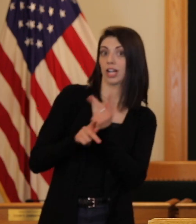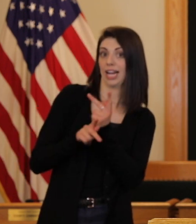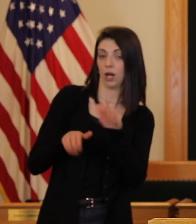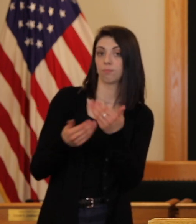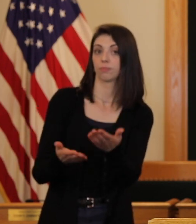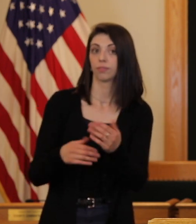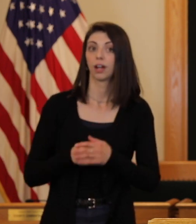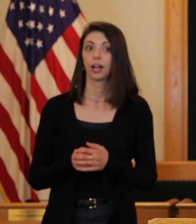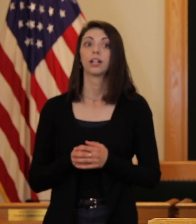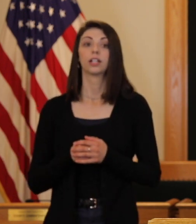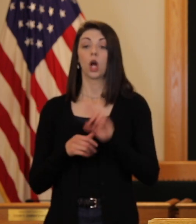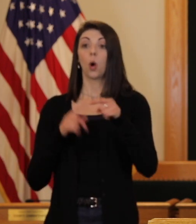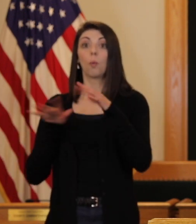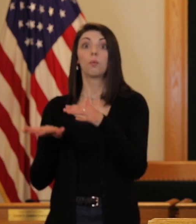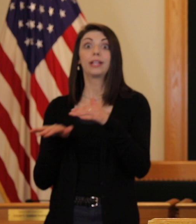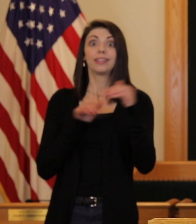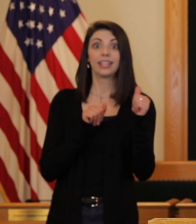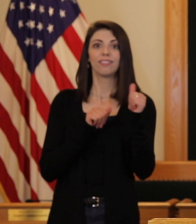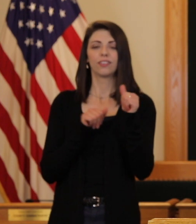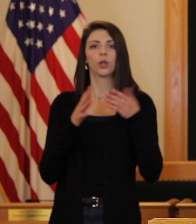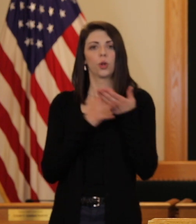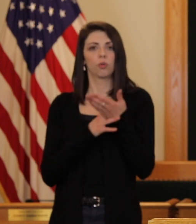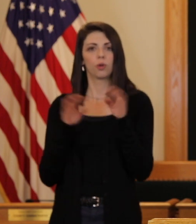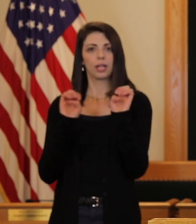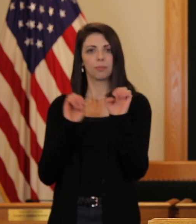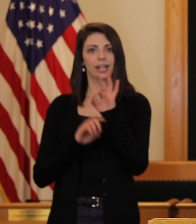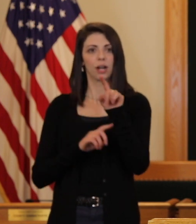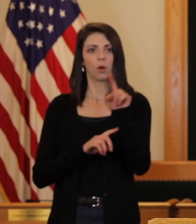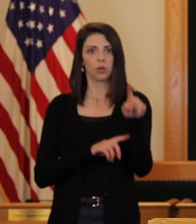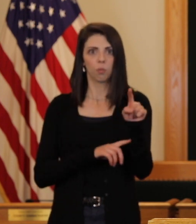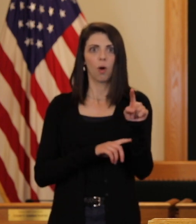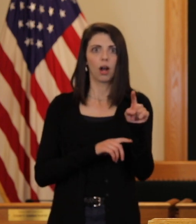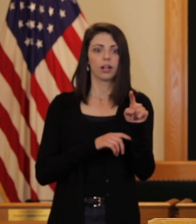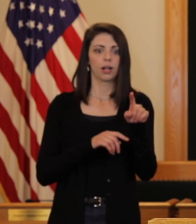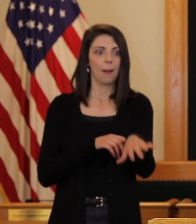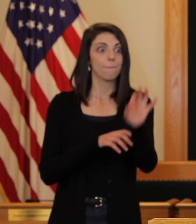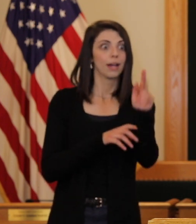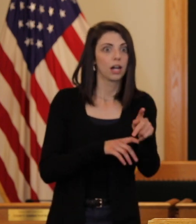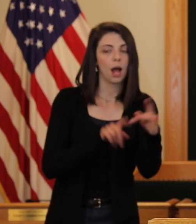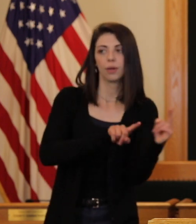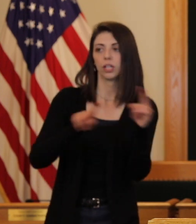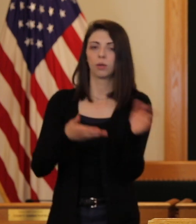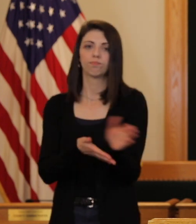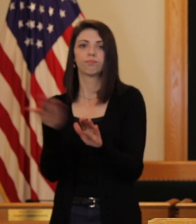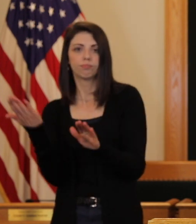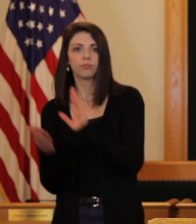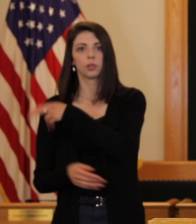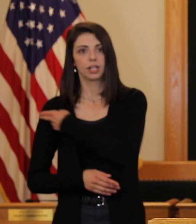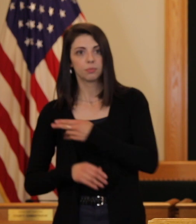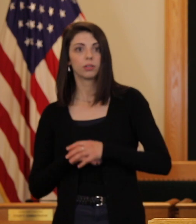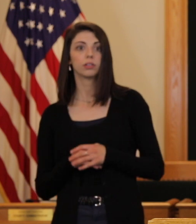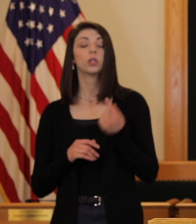through the county E911 service through transport to an area hospital. Our ambulance